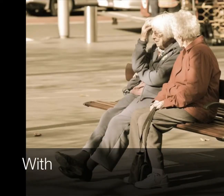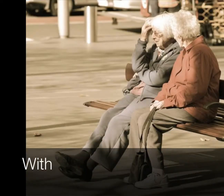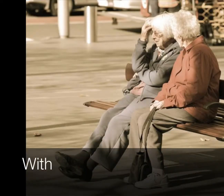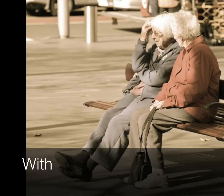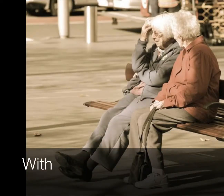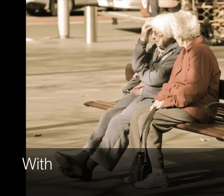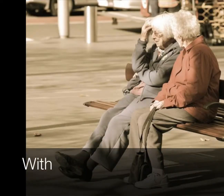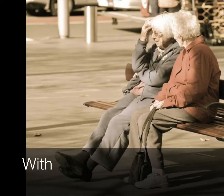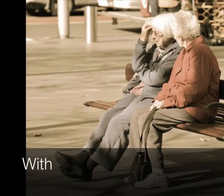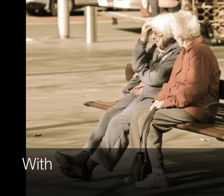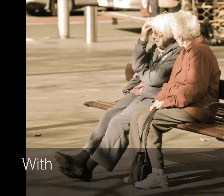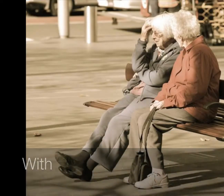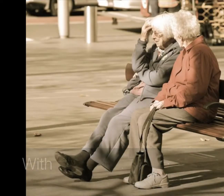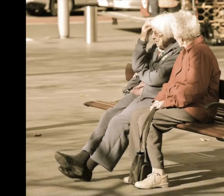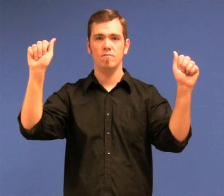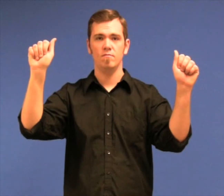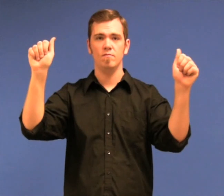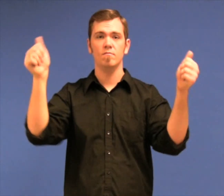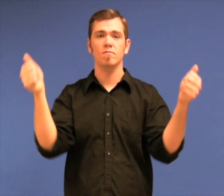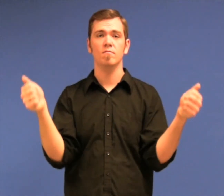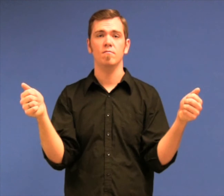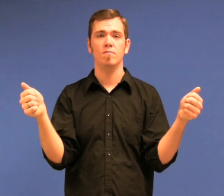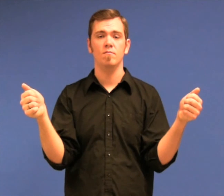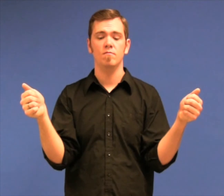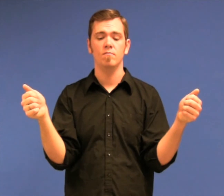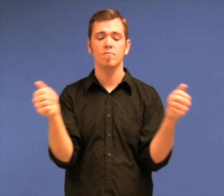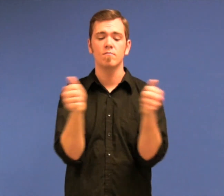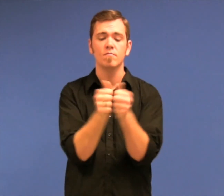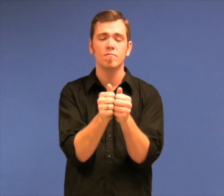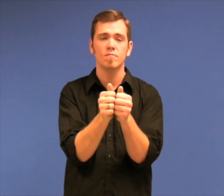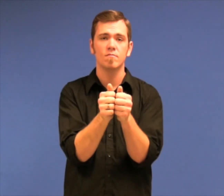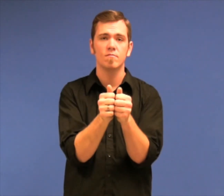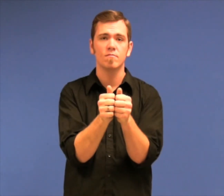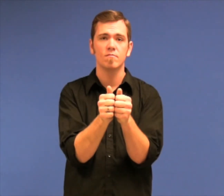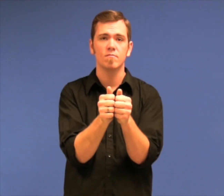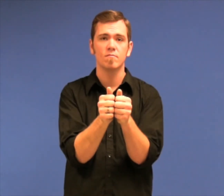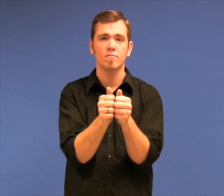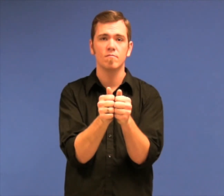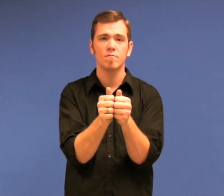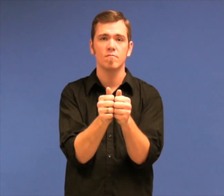All right, the sign for with is with.